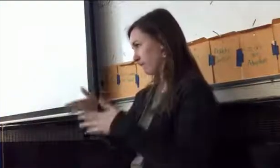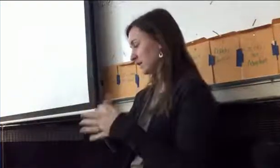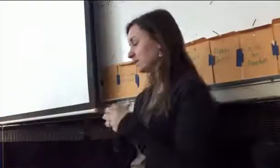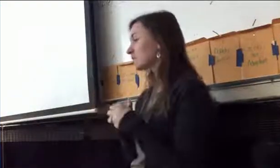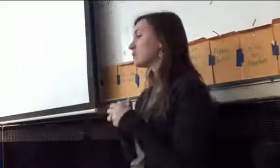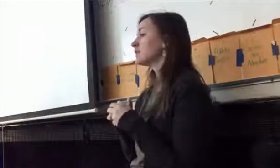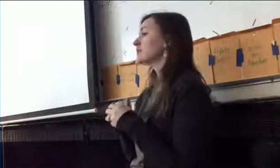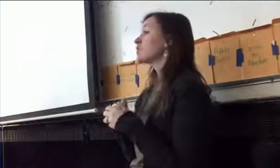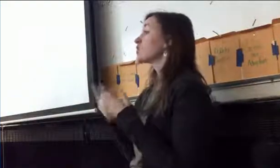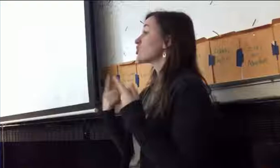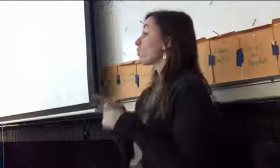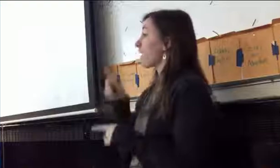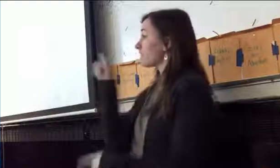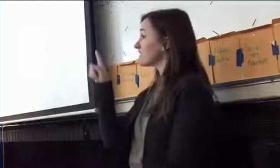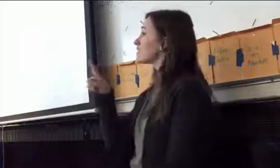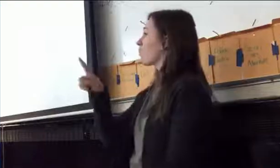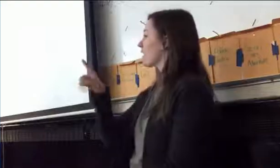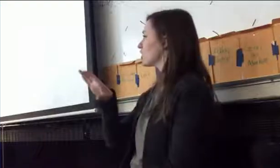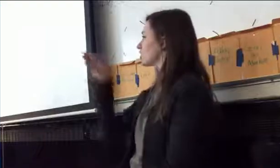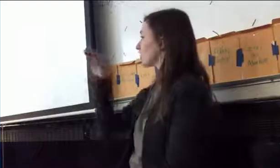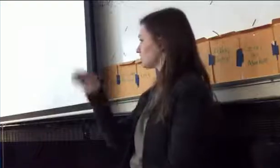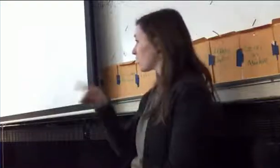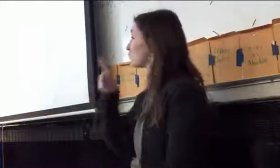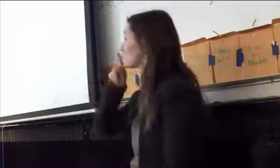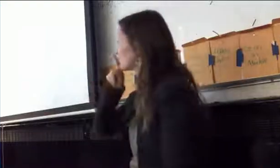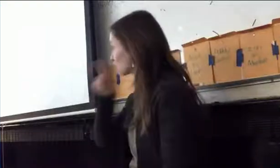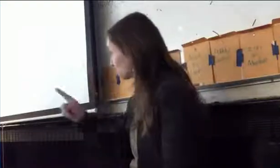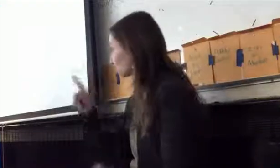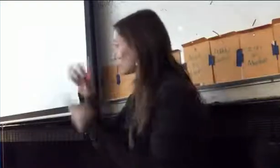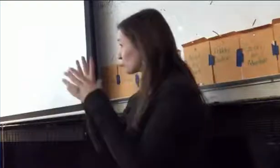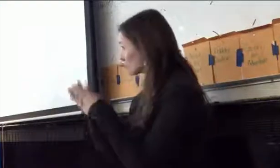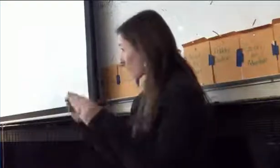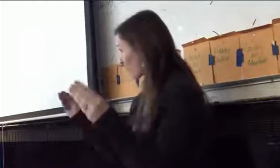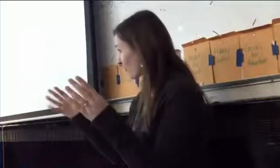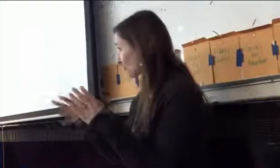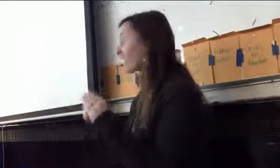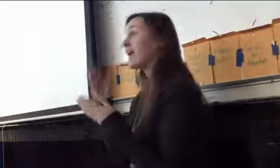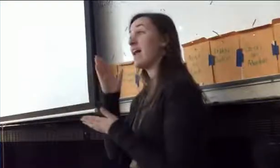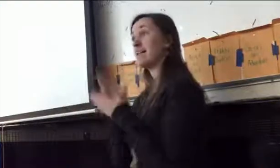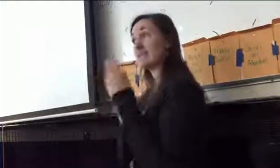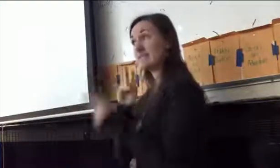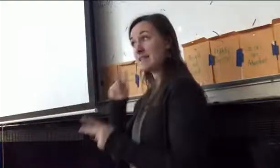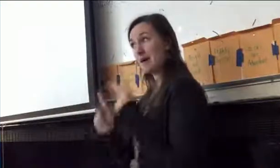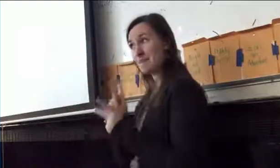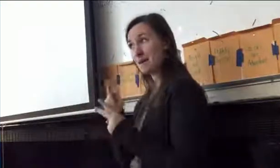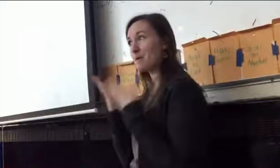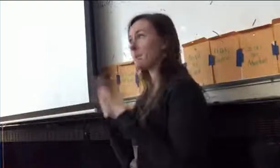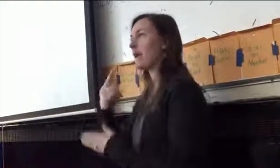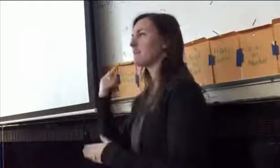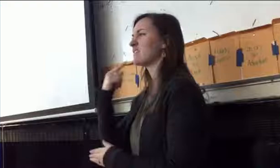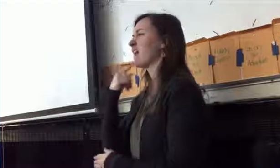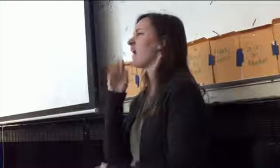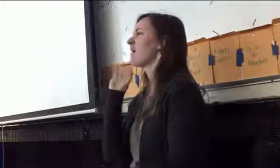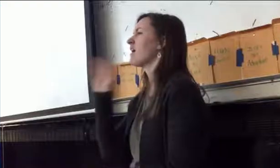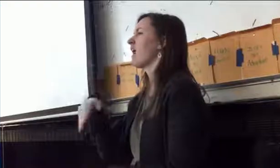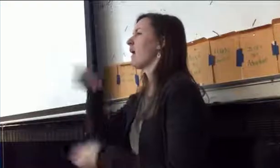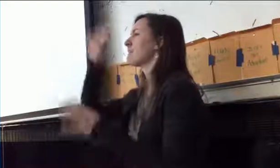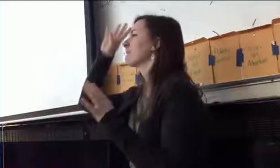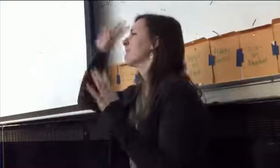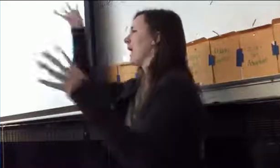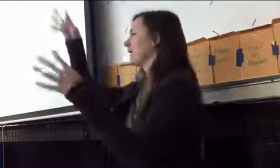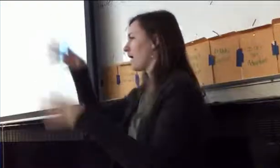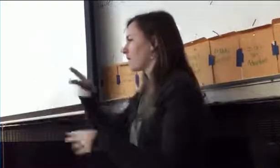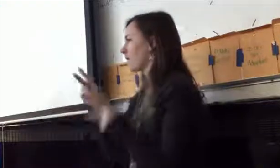Now, while this is a 100% true, real story, some people might say it was made up by people